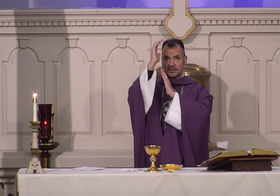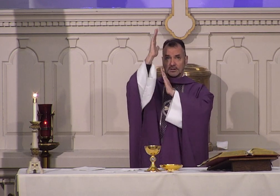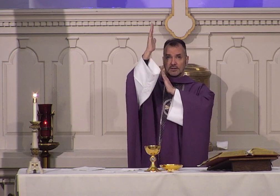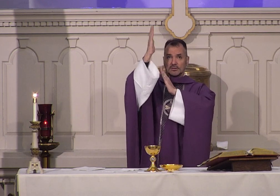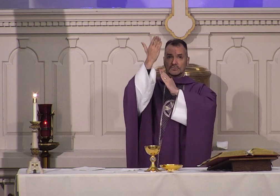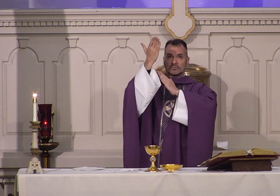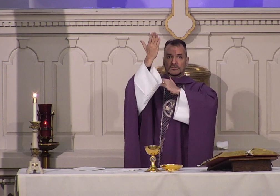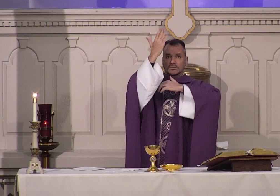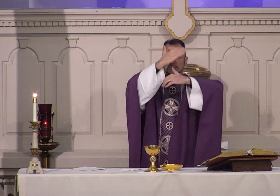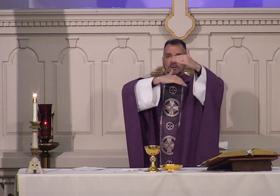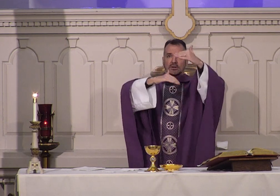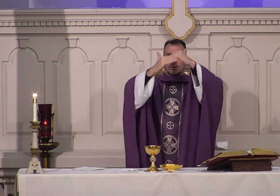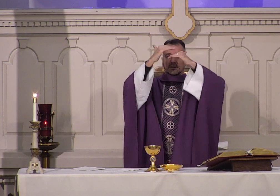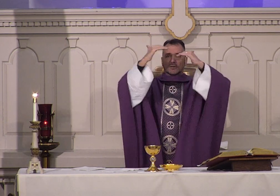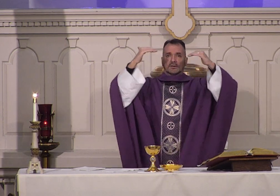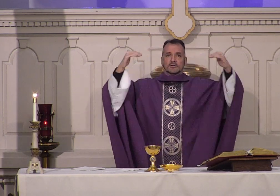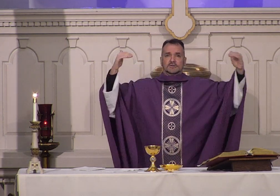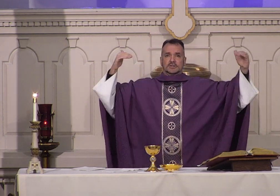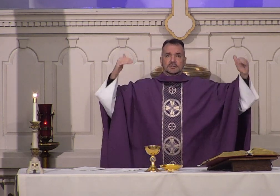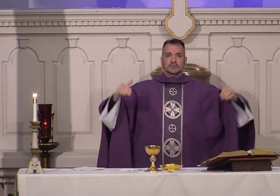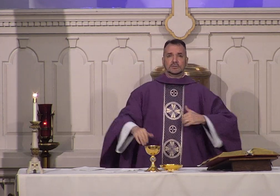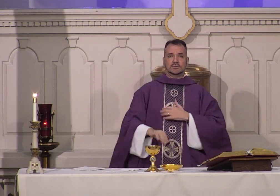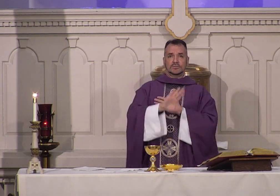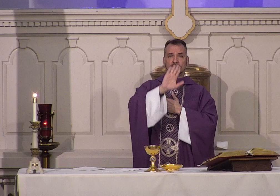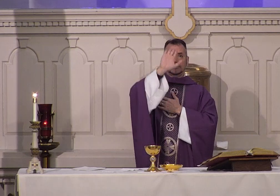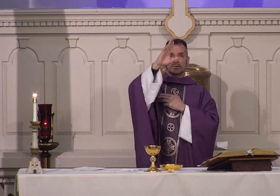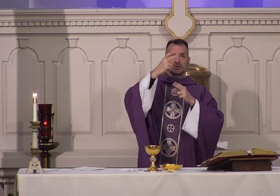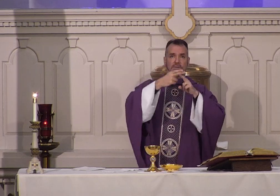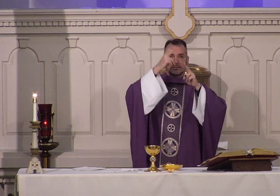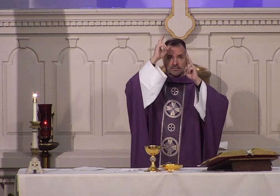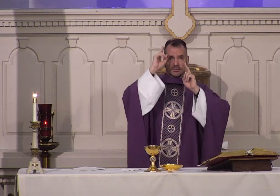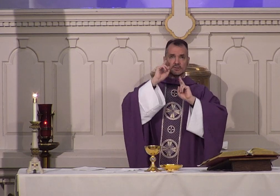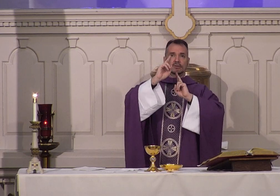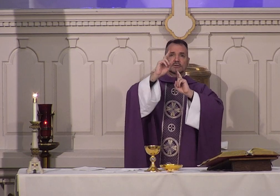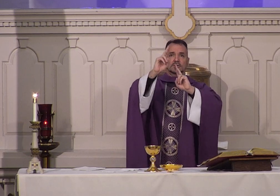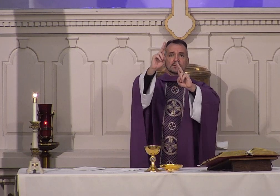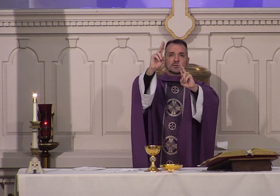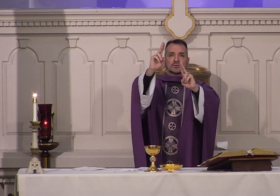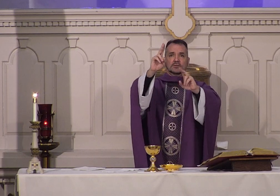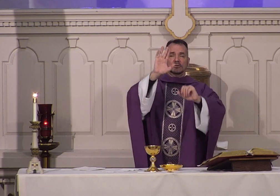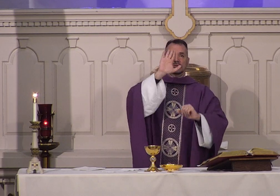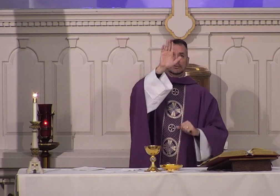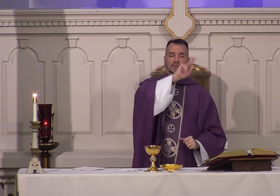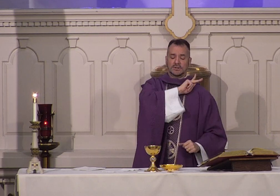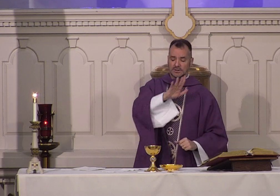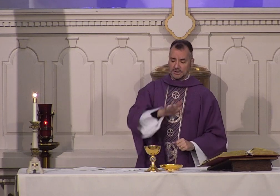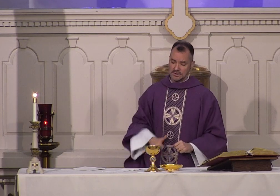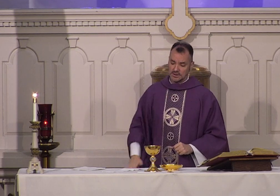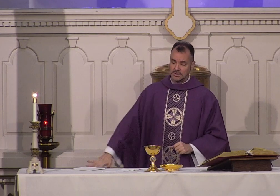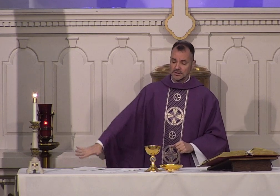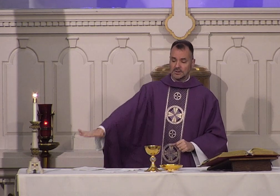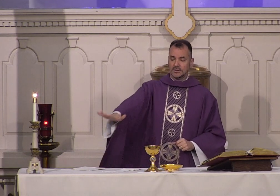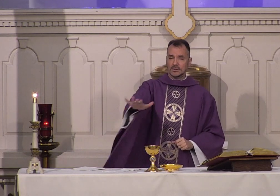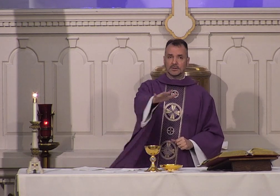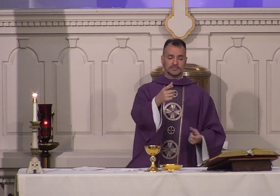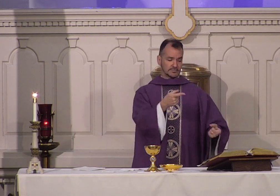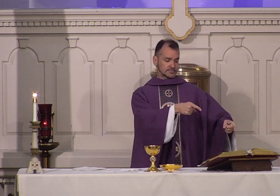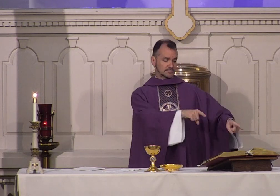which art in heaven, hallowed be thy name. Thy kingdom come, thy will be